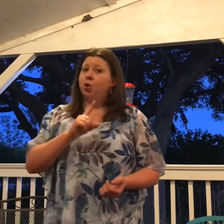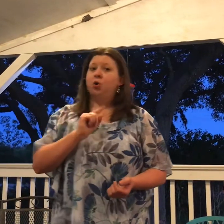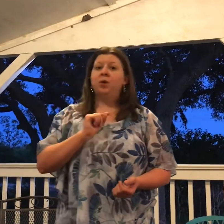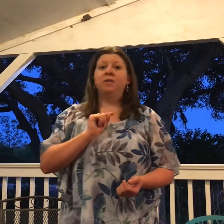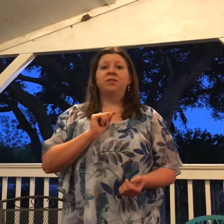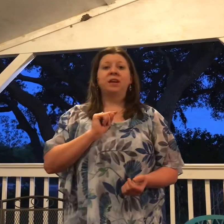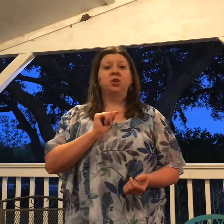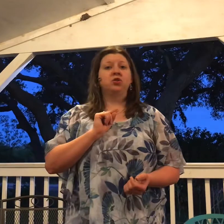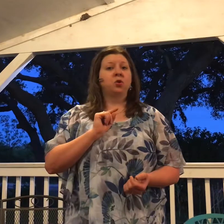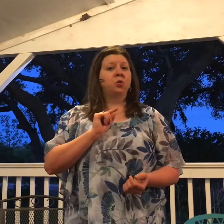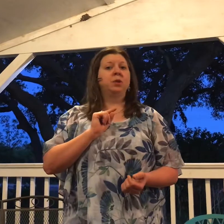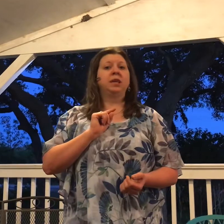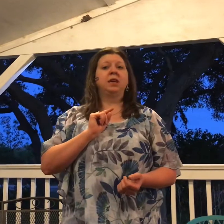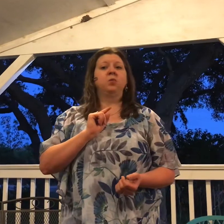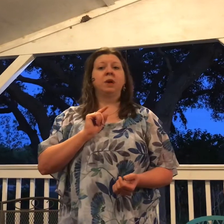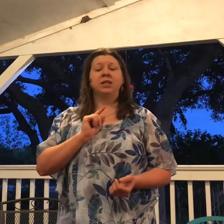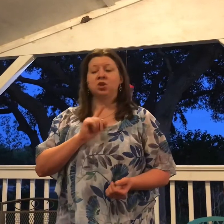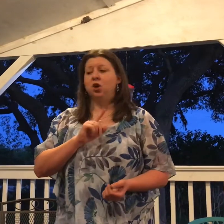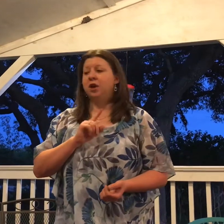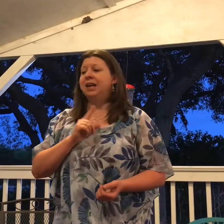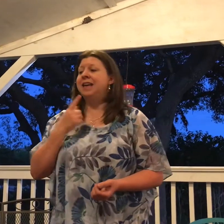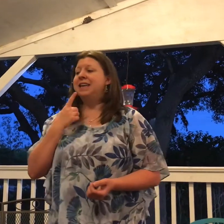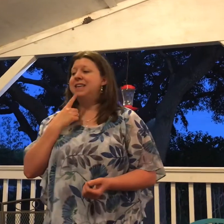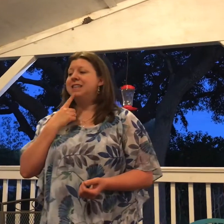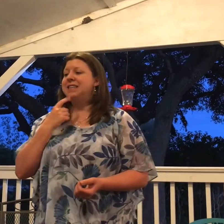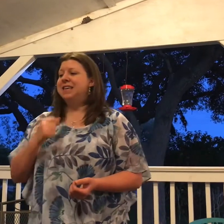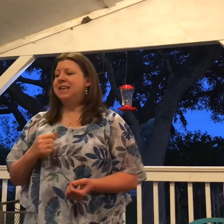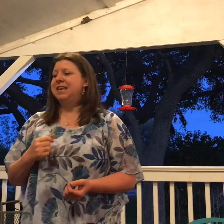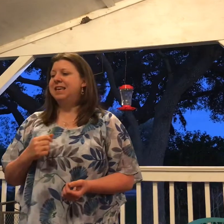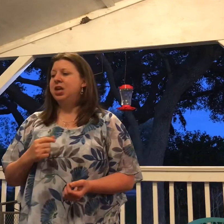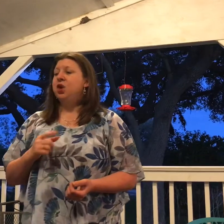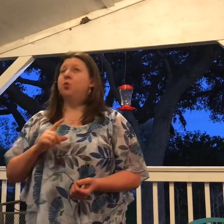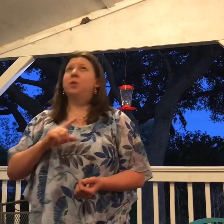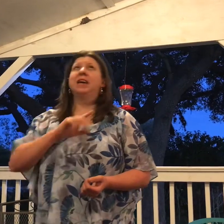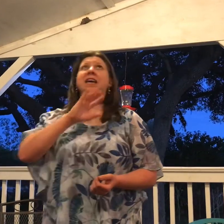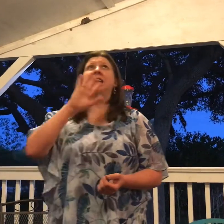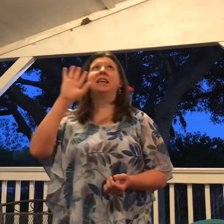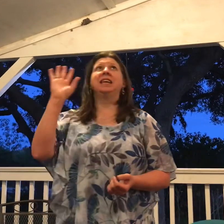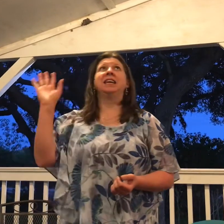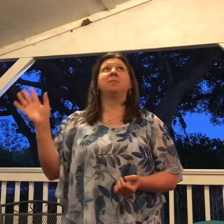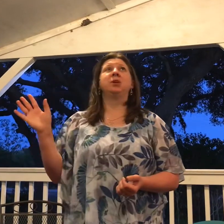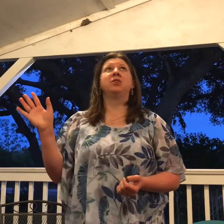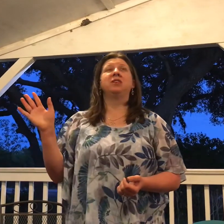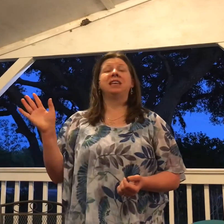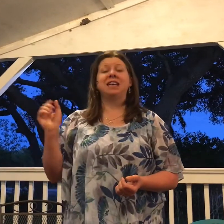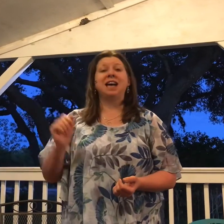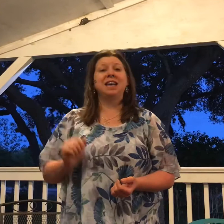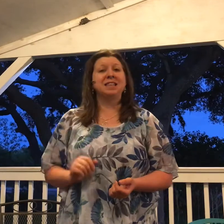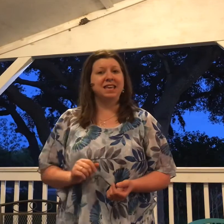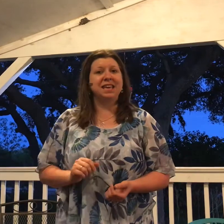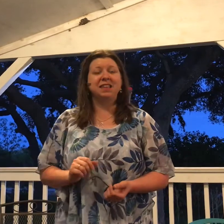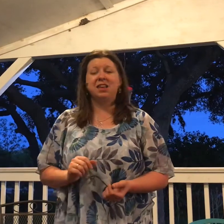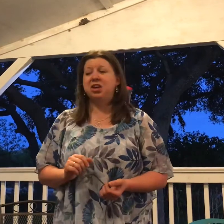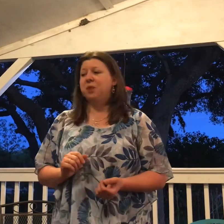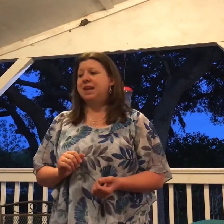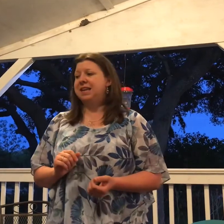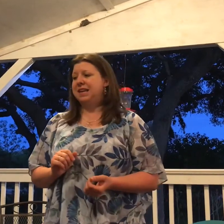Oh, if there's only one song I can sing, when in his beauty I see the great